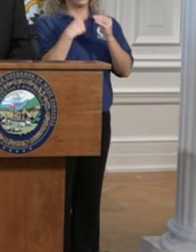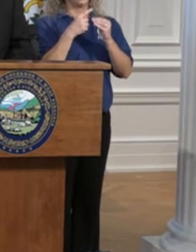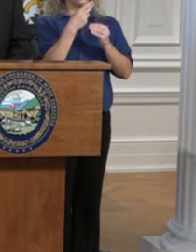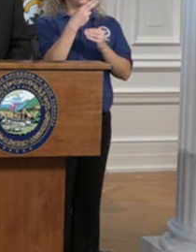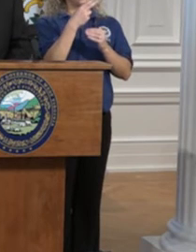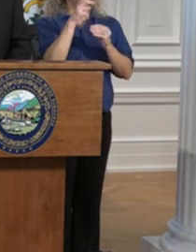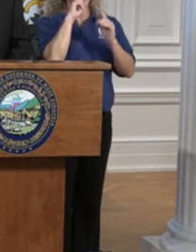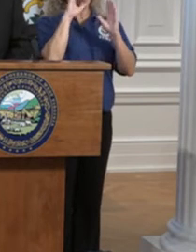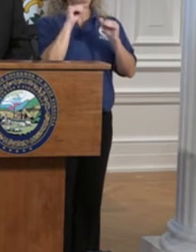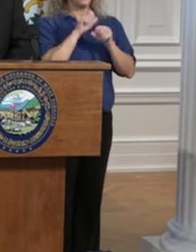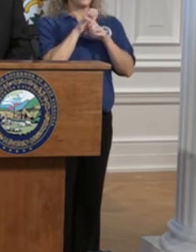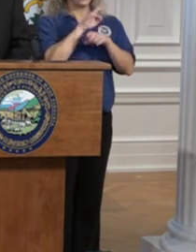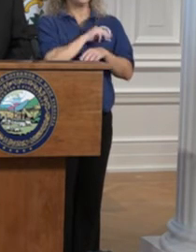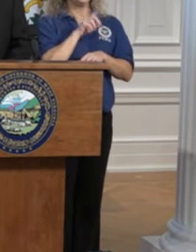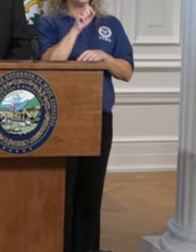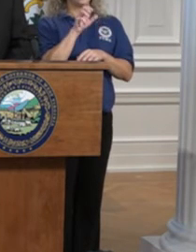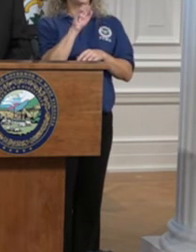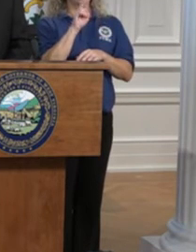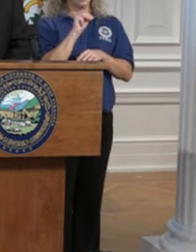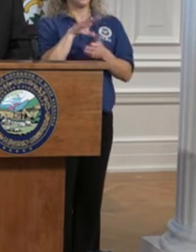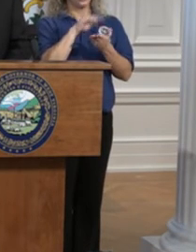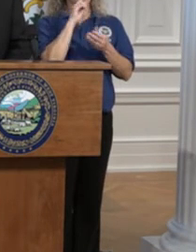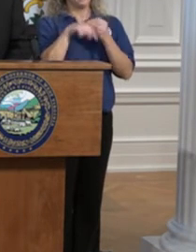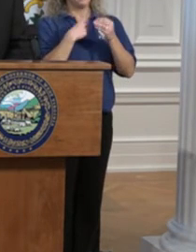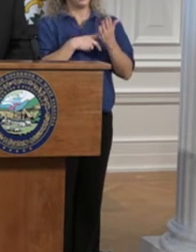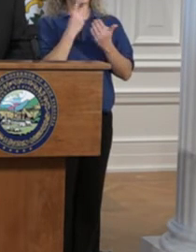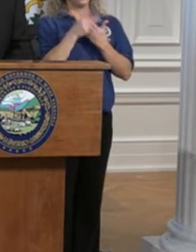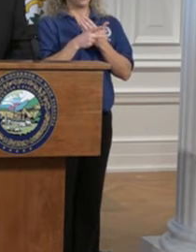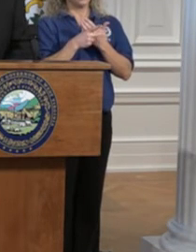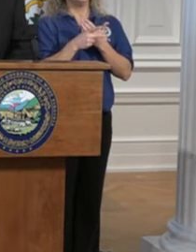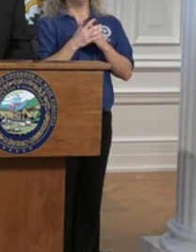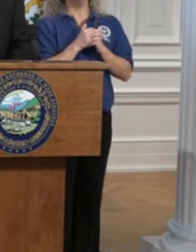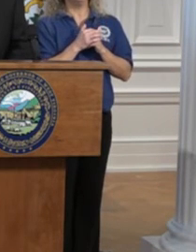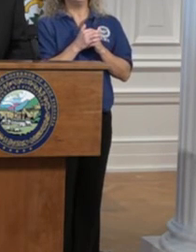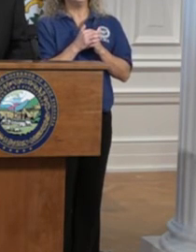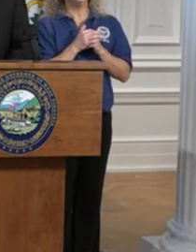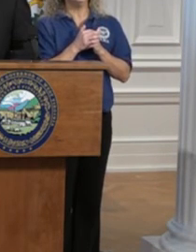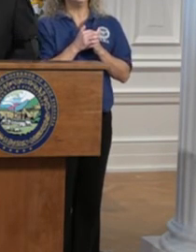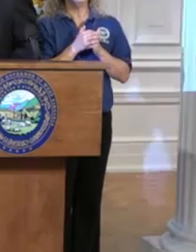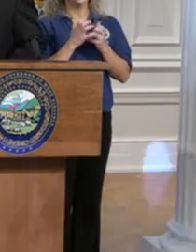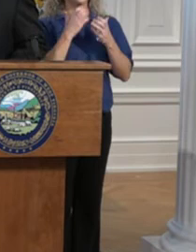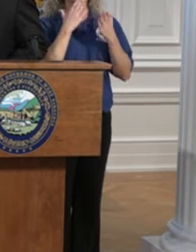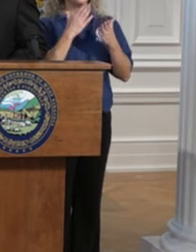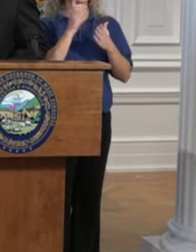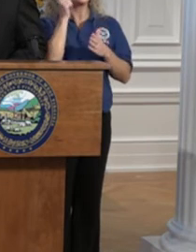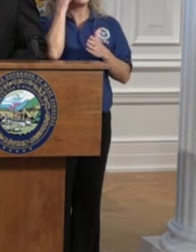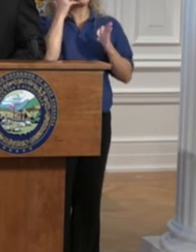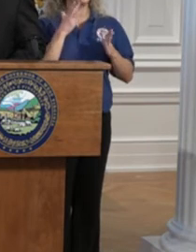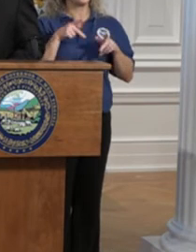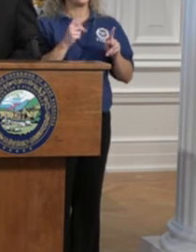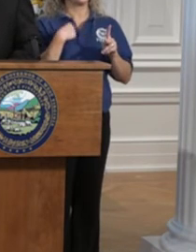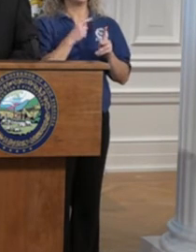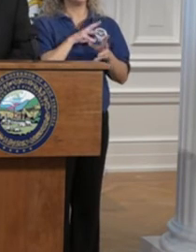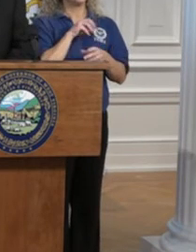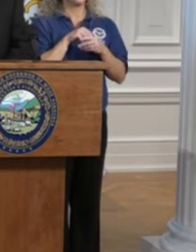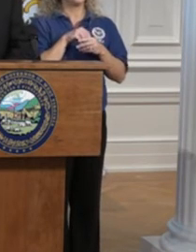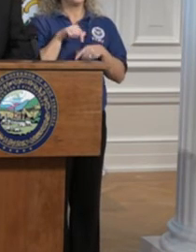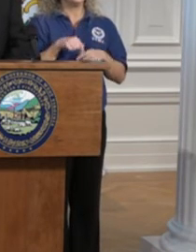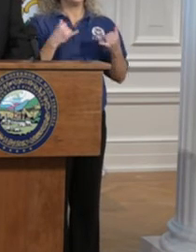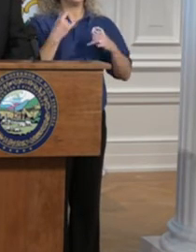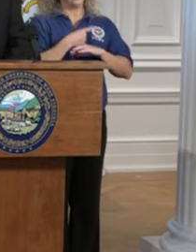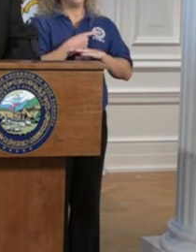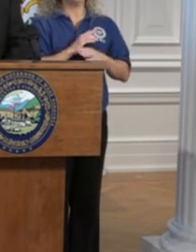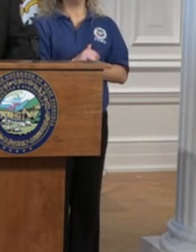to mountainmission.com, learn more about that program, and I want to thank the governor for allowing us to be a part of this